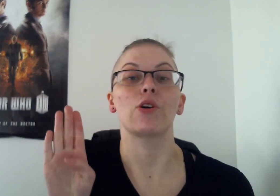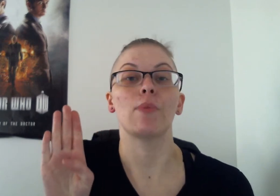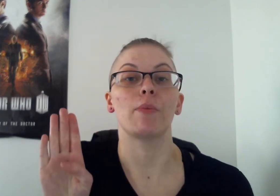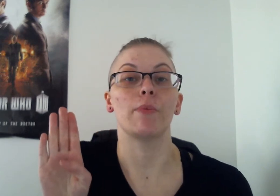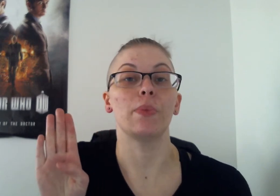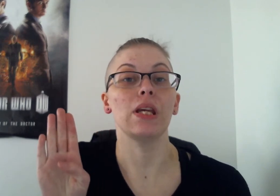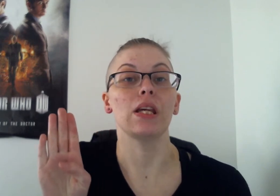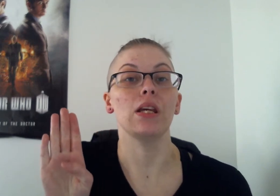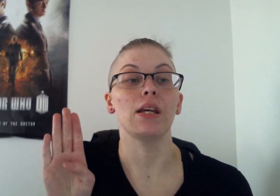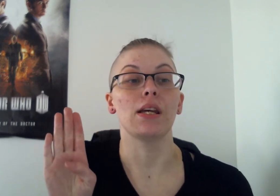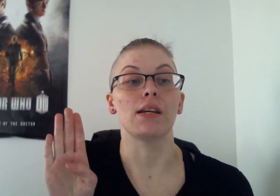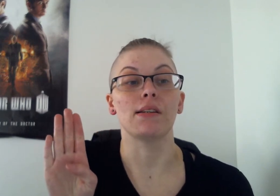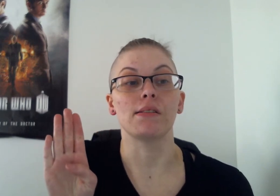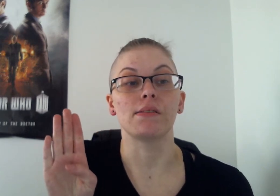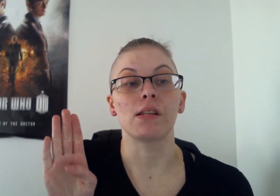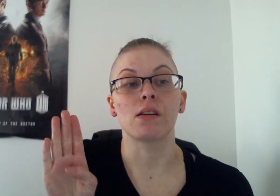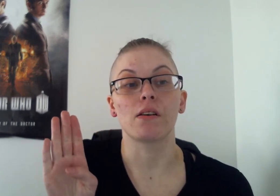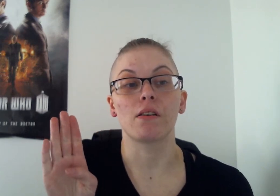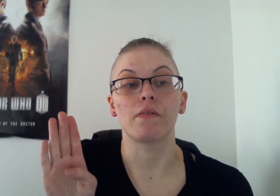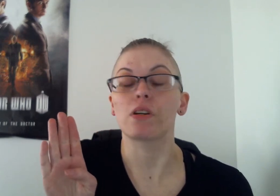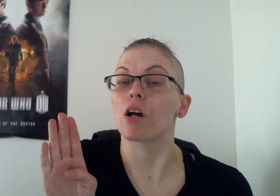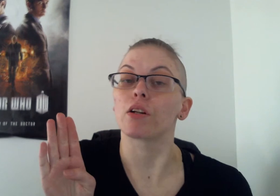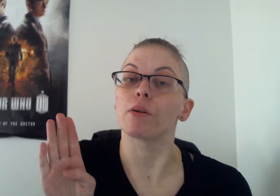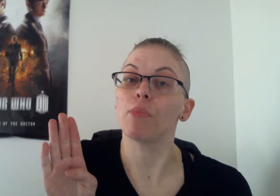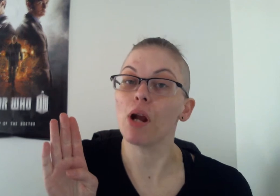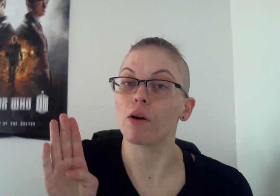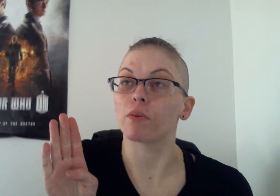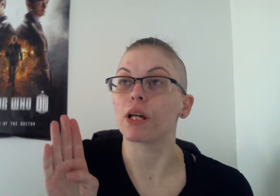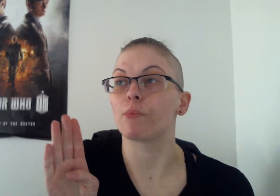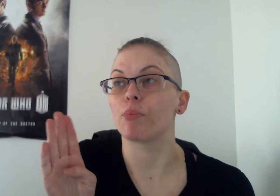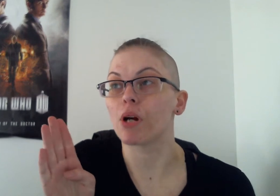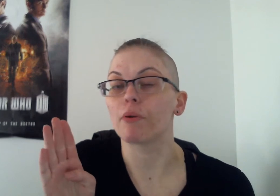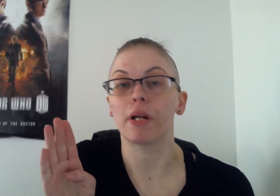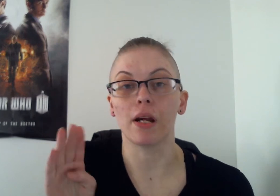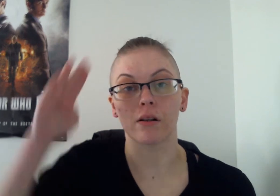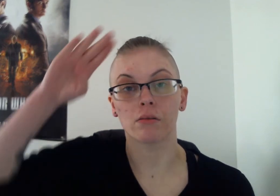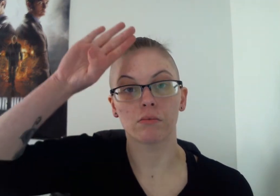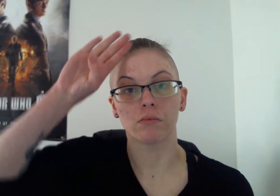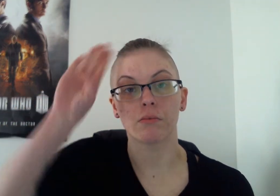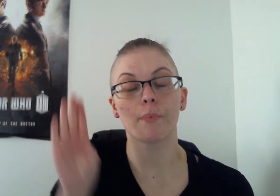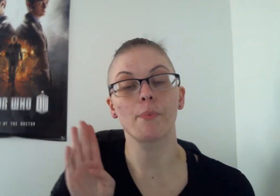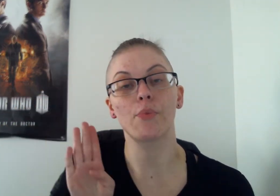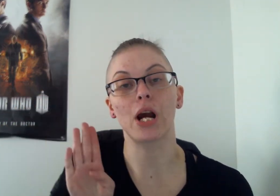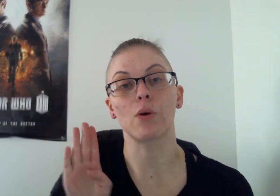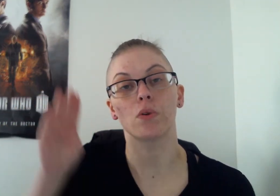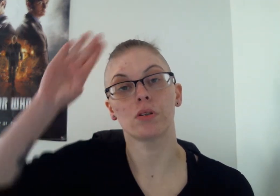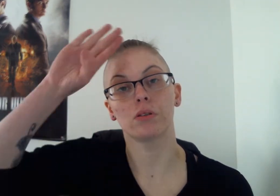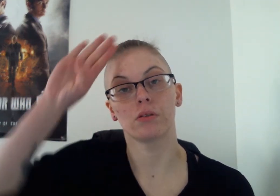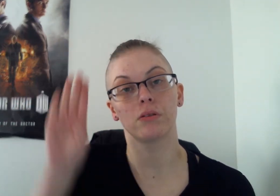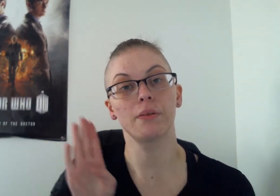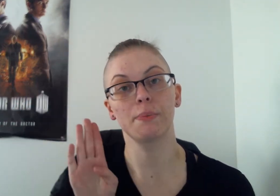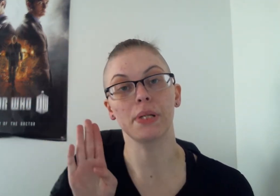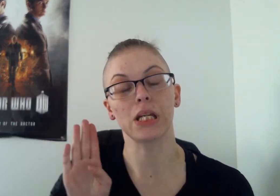remember B is think of the color brown, like brown hair. Brown. B.